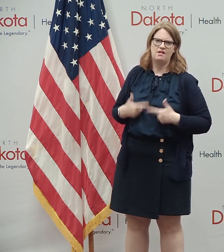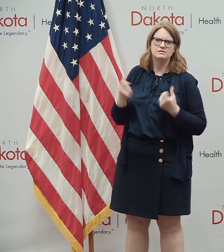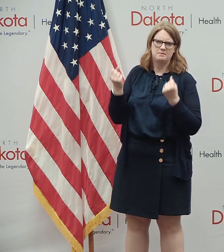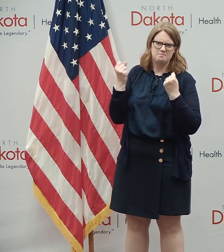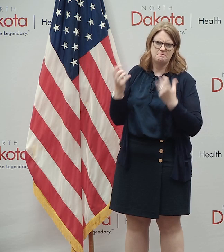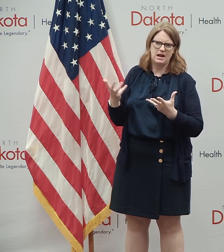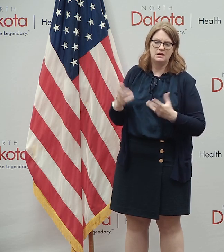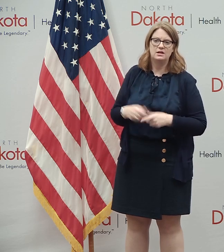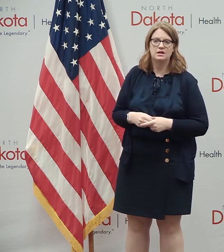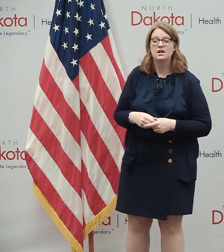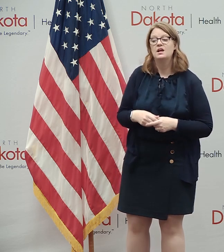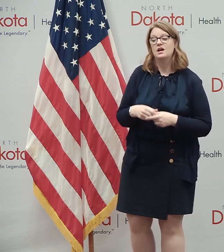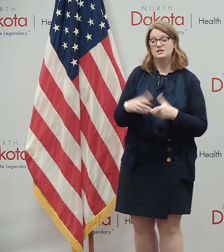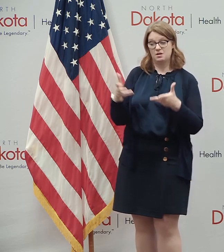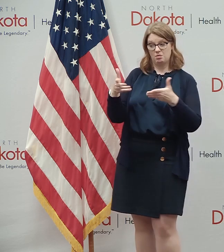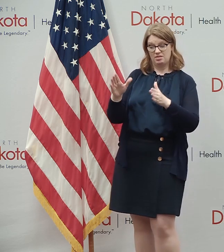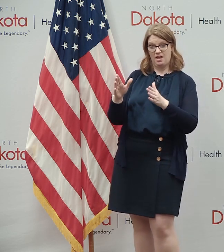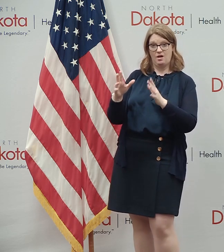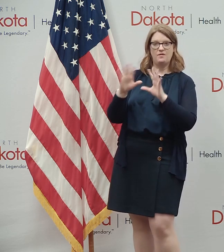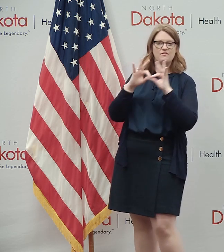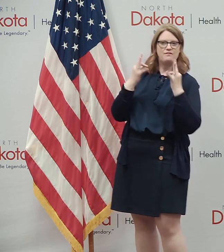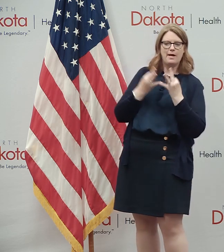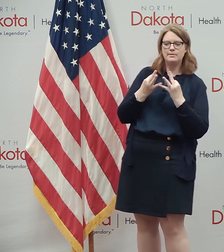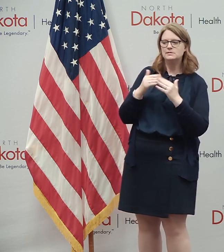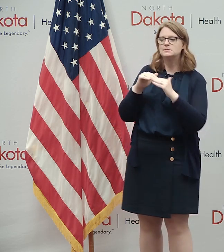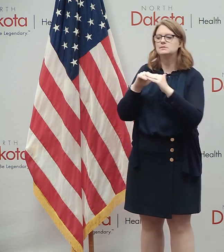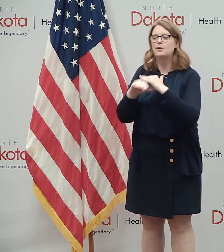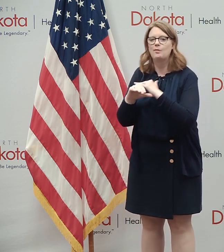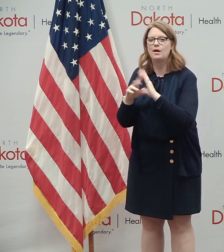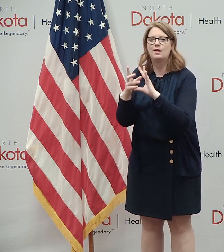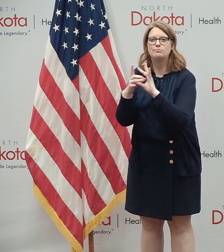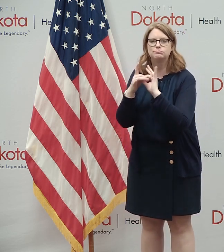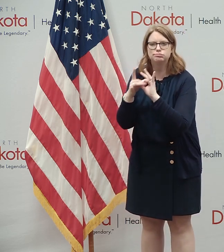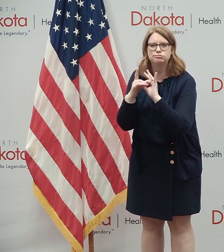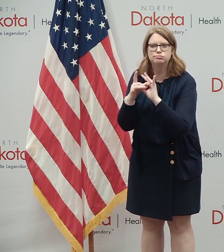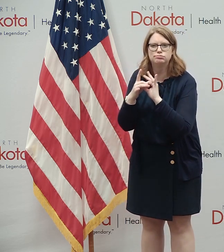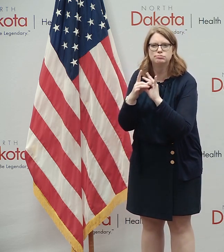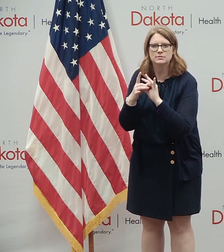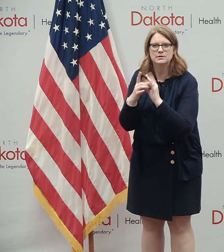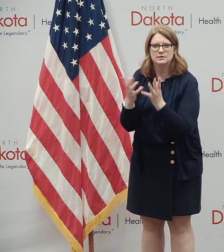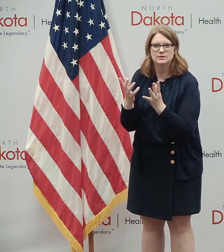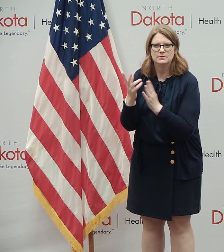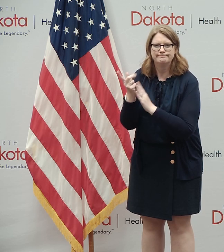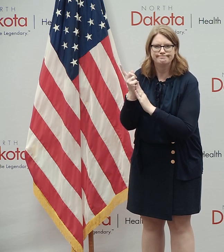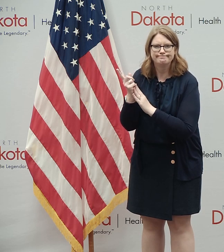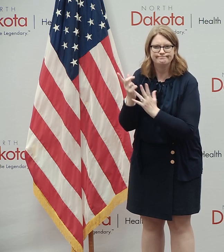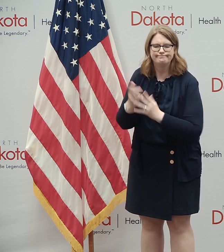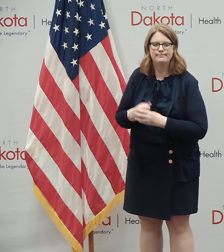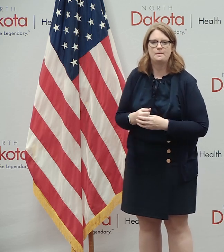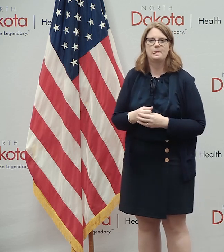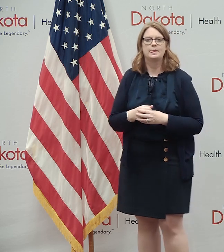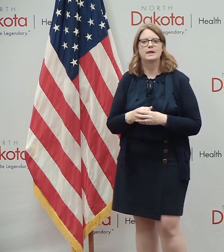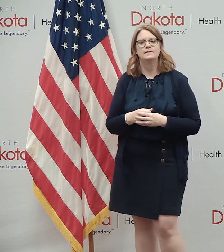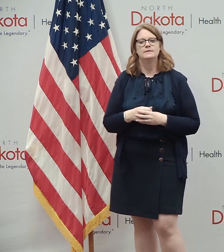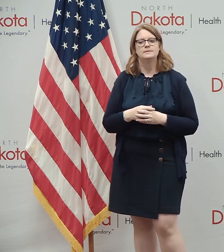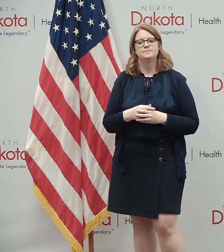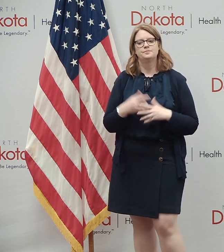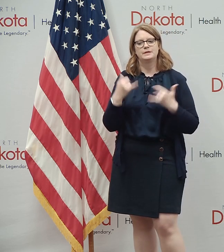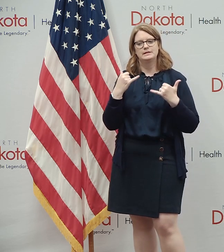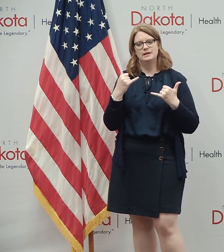allow families to reconnect with their loved ones at Valley Senior even more quickly. So